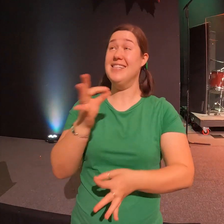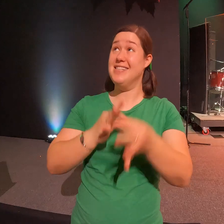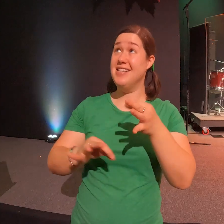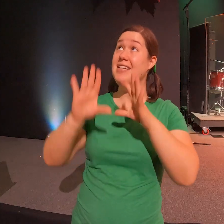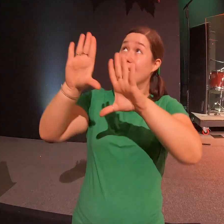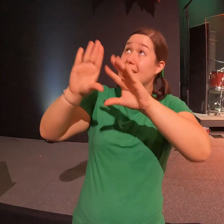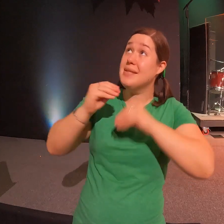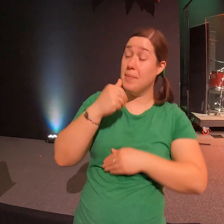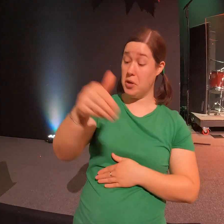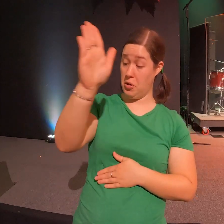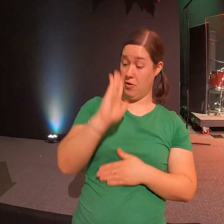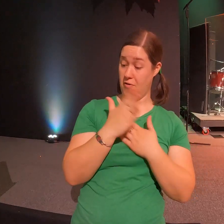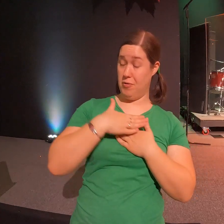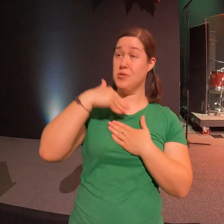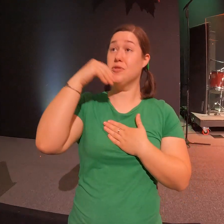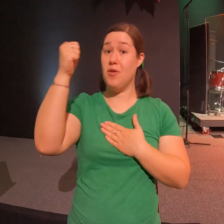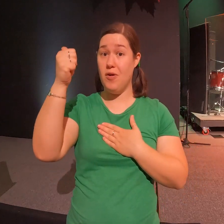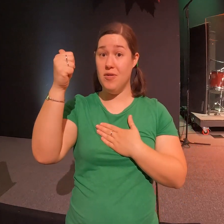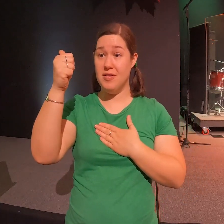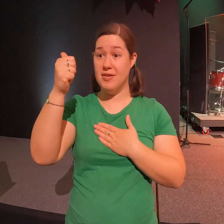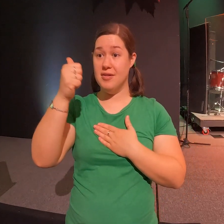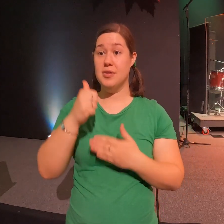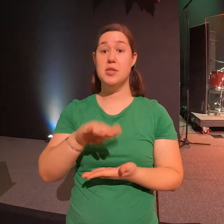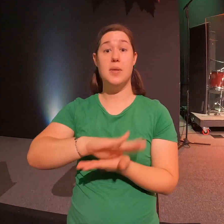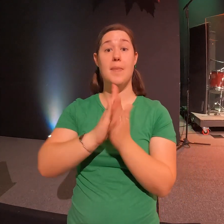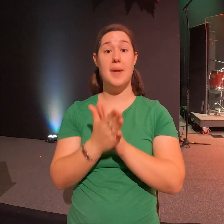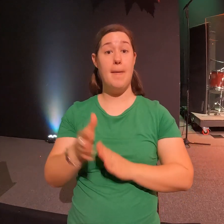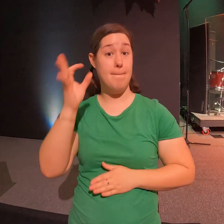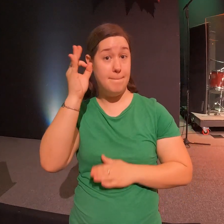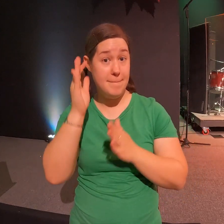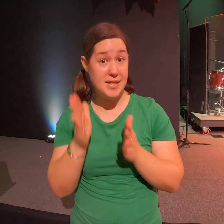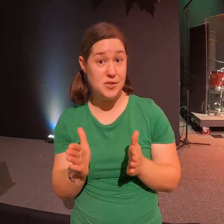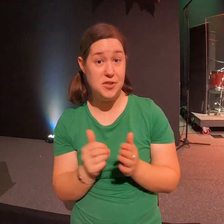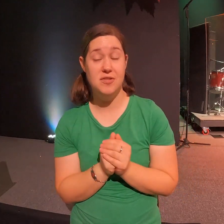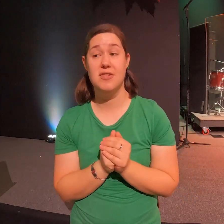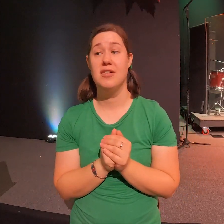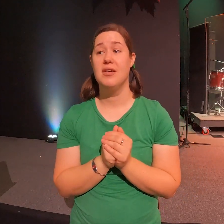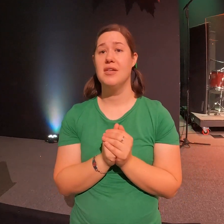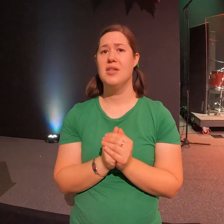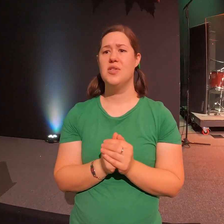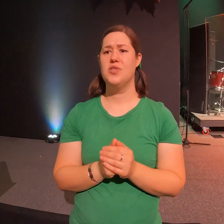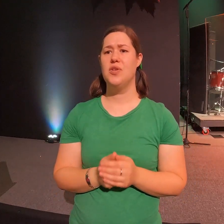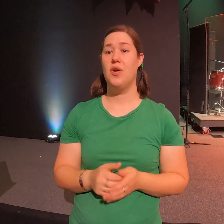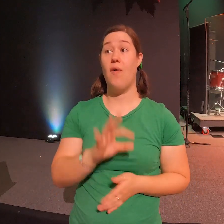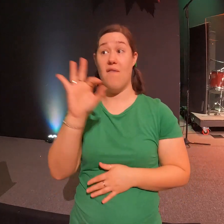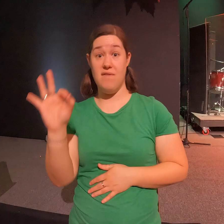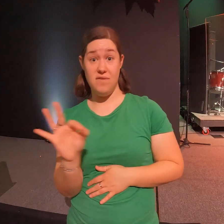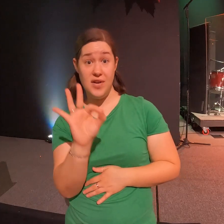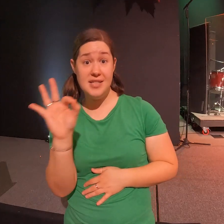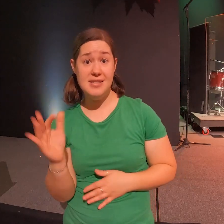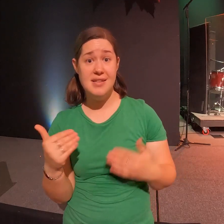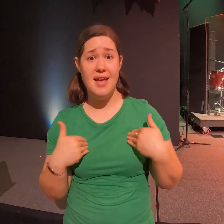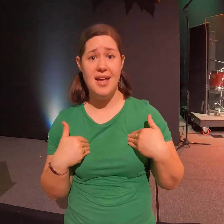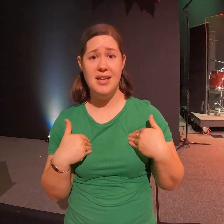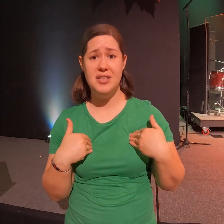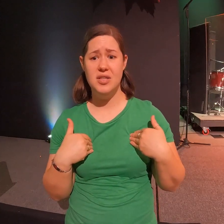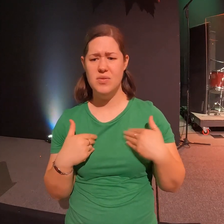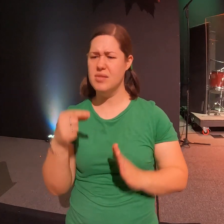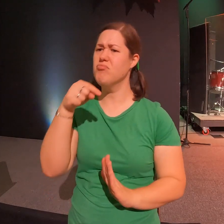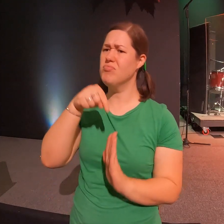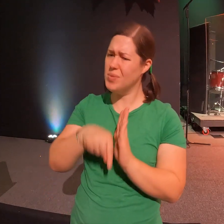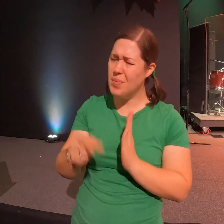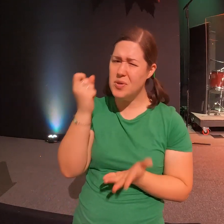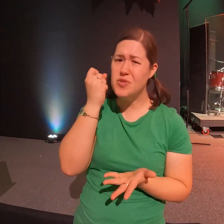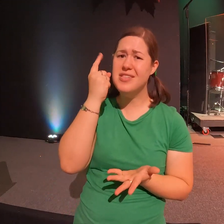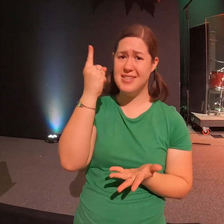had this deeper understanding of God. And I love that what he did was he went out into this nature